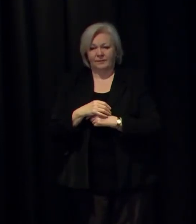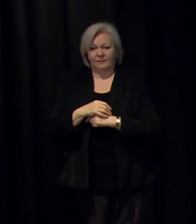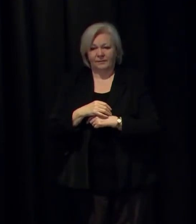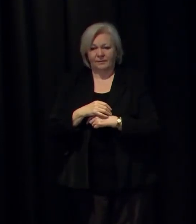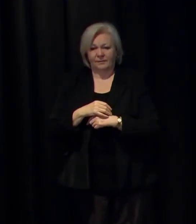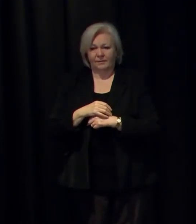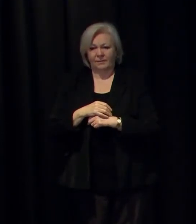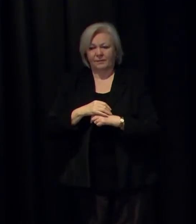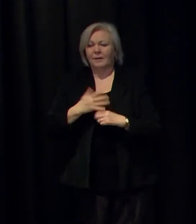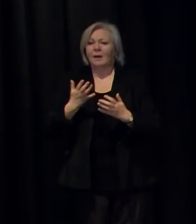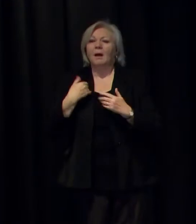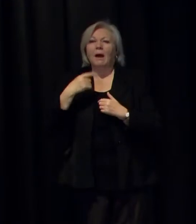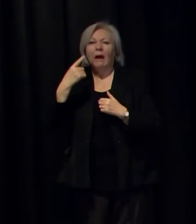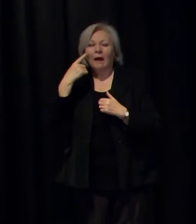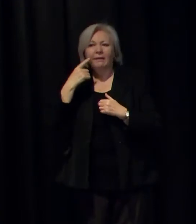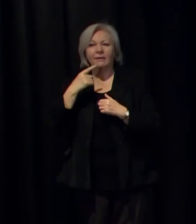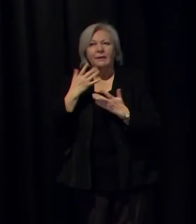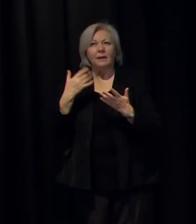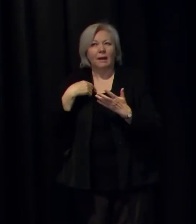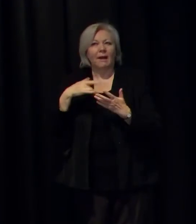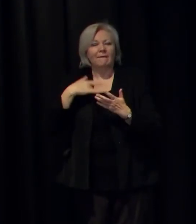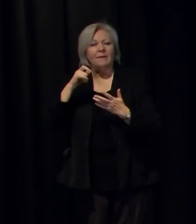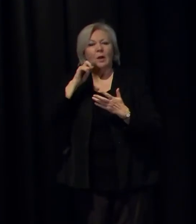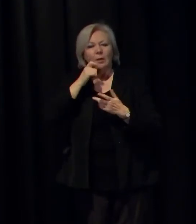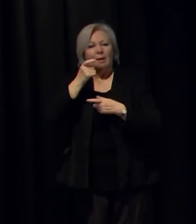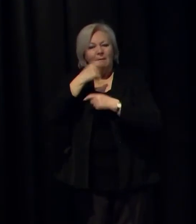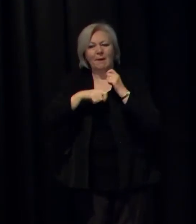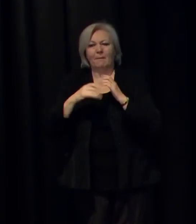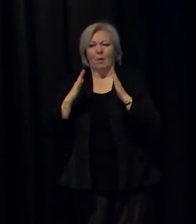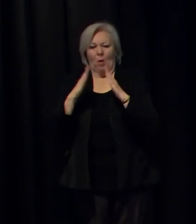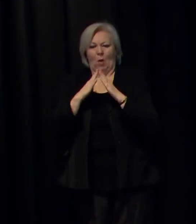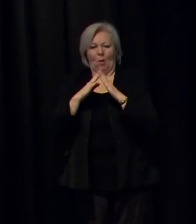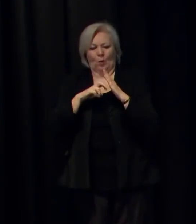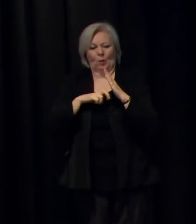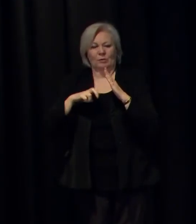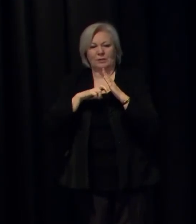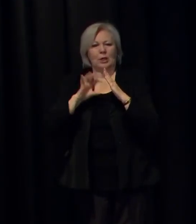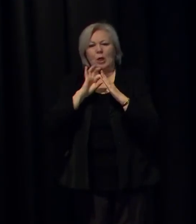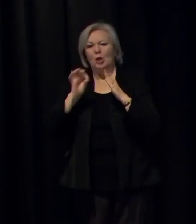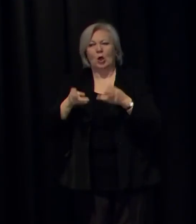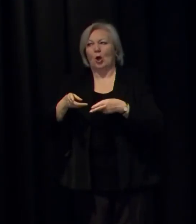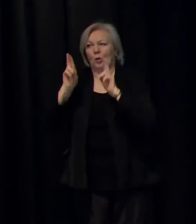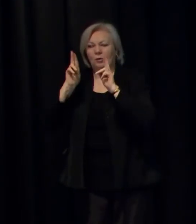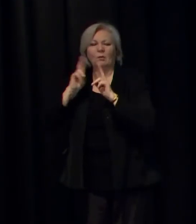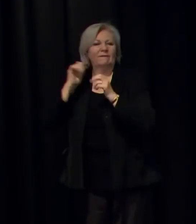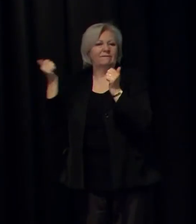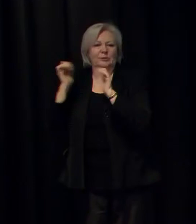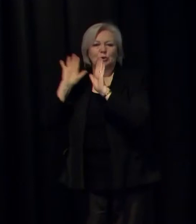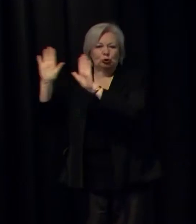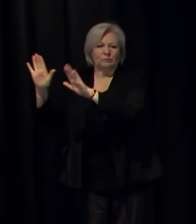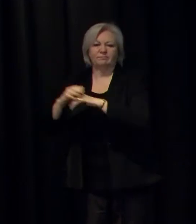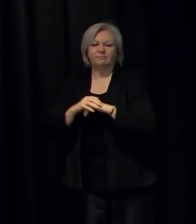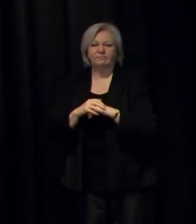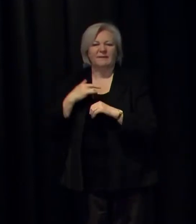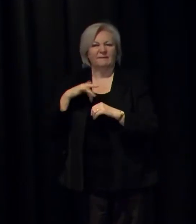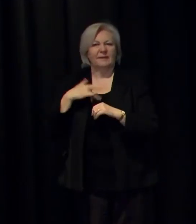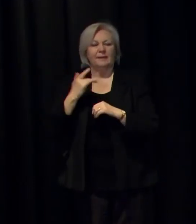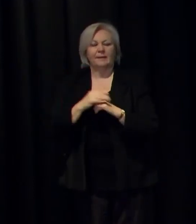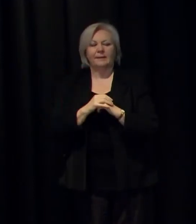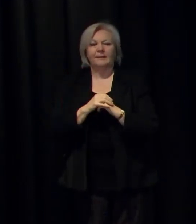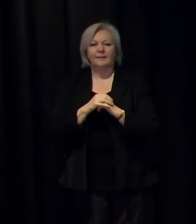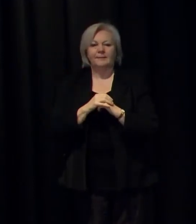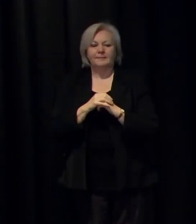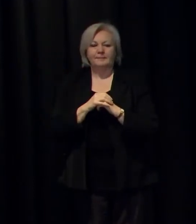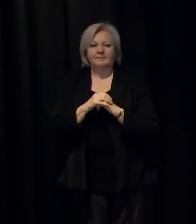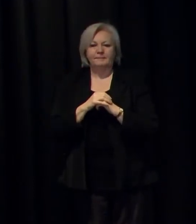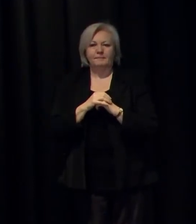I think that we will finish up with a home-based quarantine system that looks very different to the hotel quarantine system we've had. And